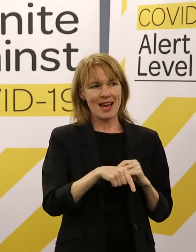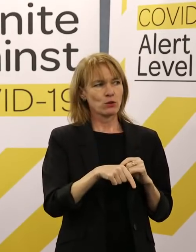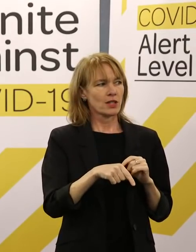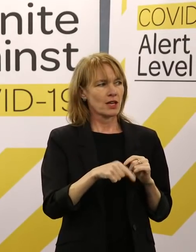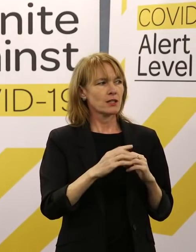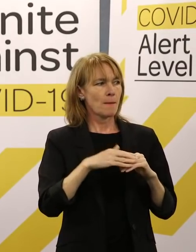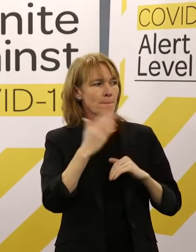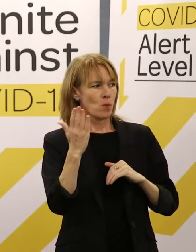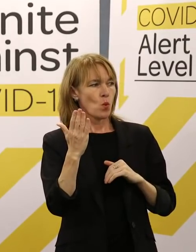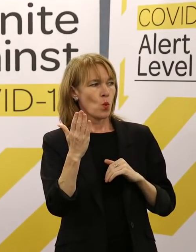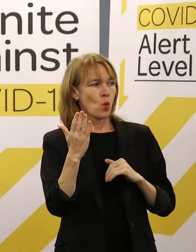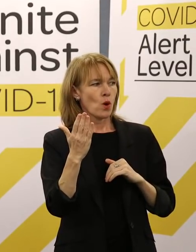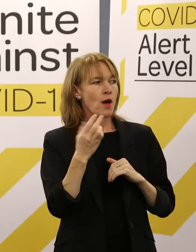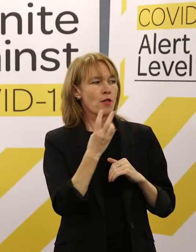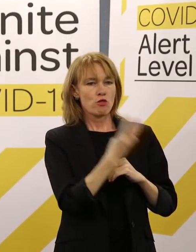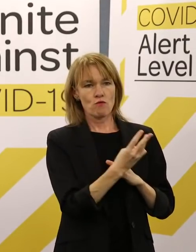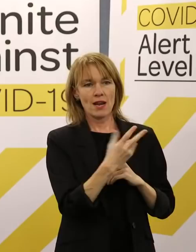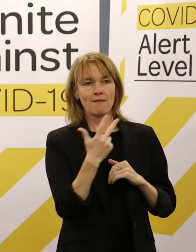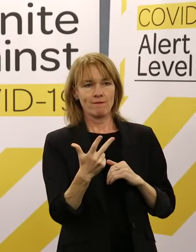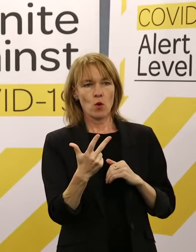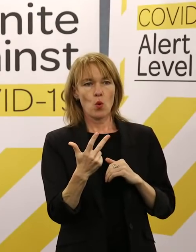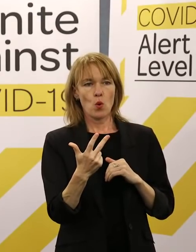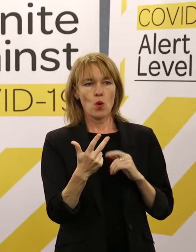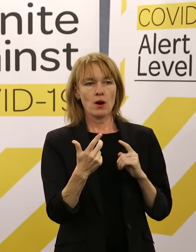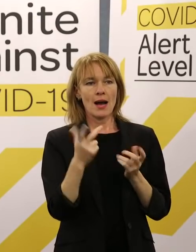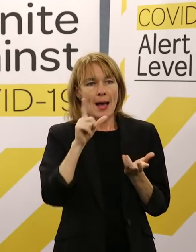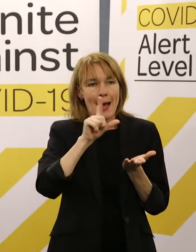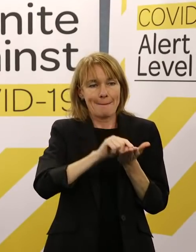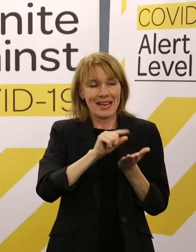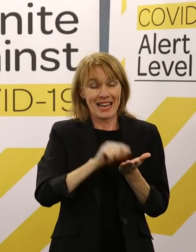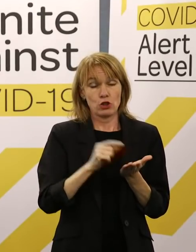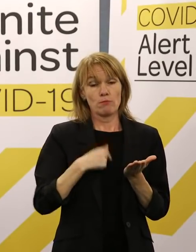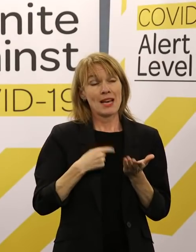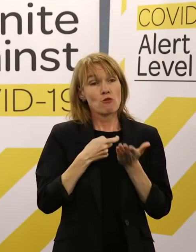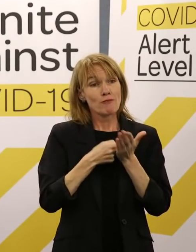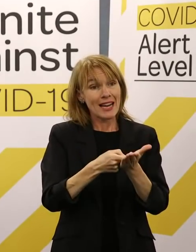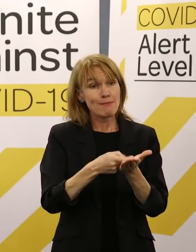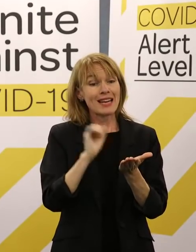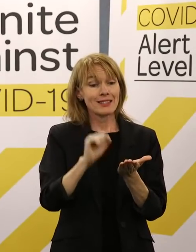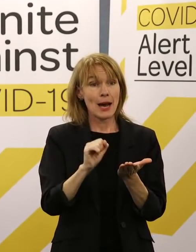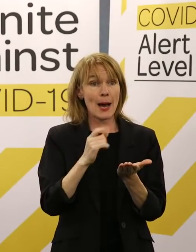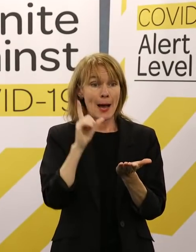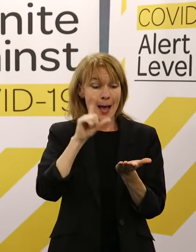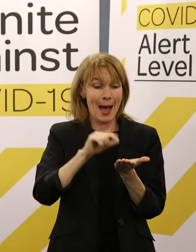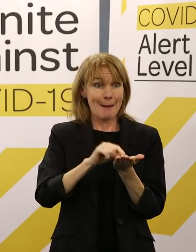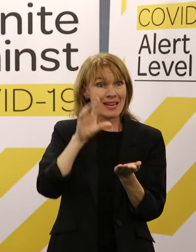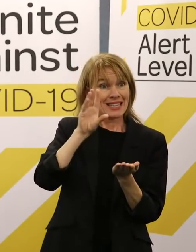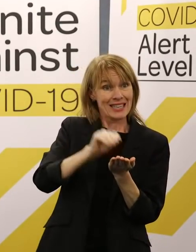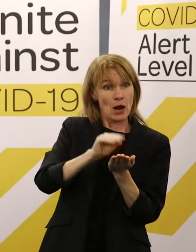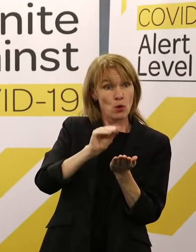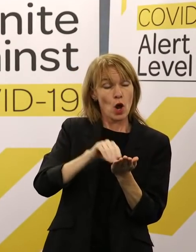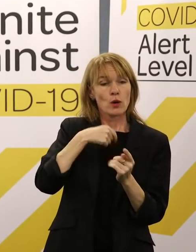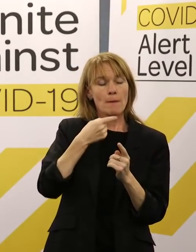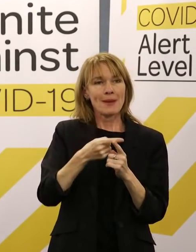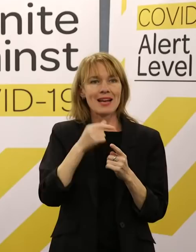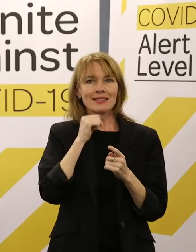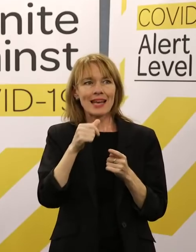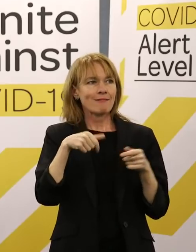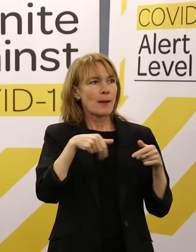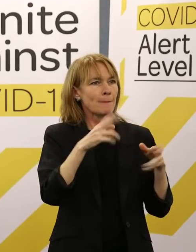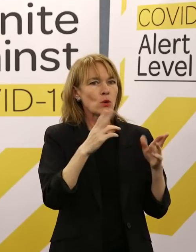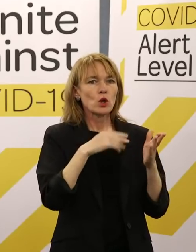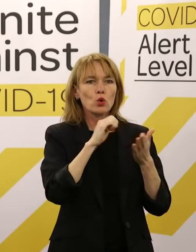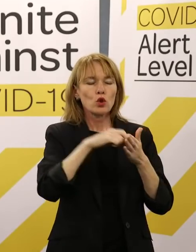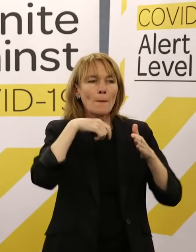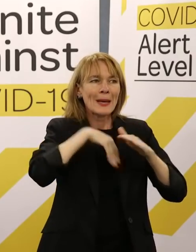to continue to encourage people to not just download the app, but to use it to scan in on the QR codes that many premises